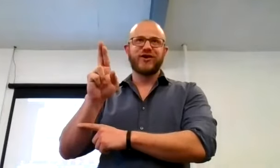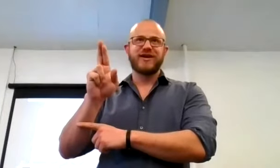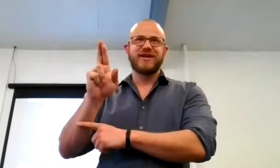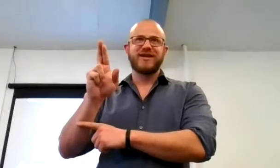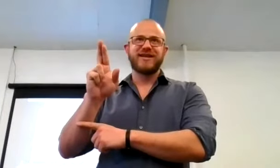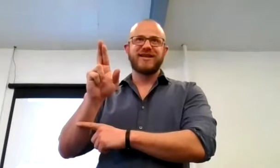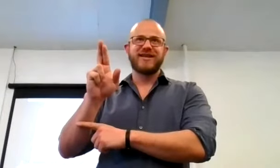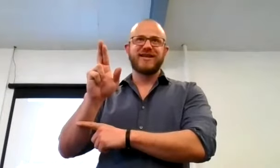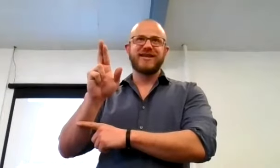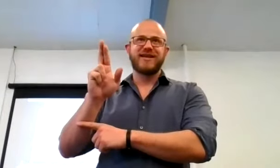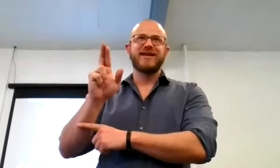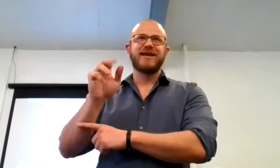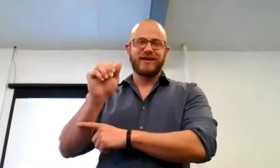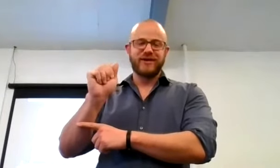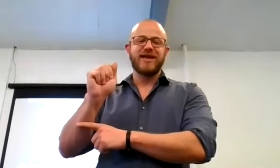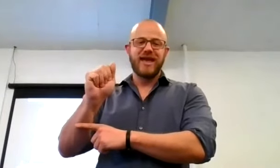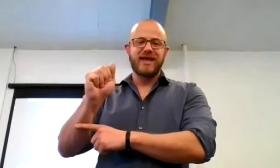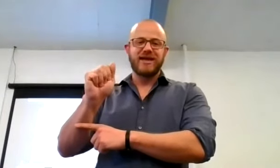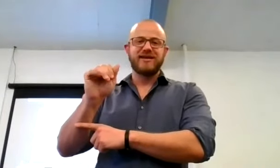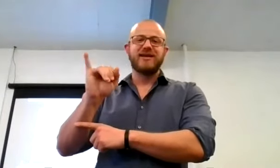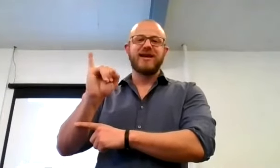You fingerspell air, A-I-R.